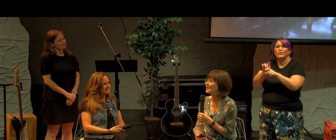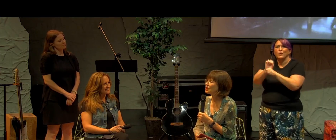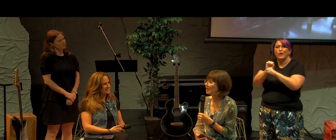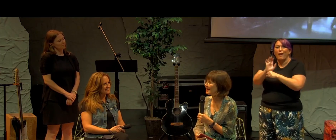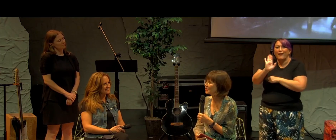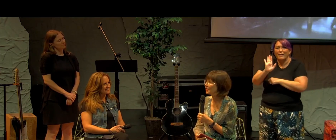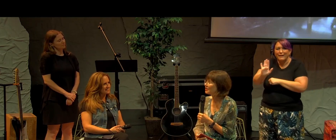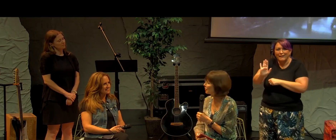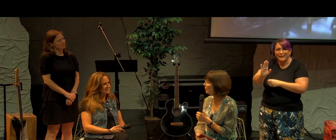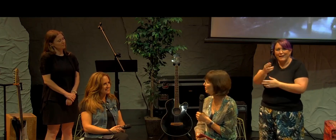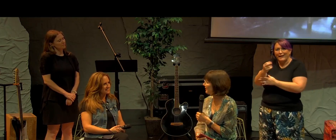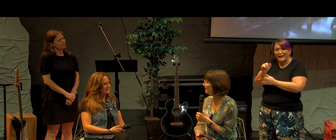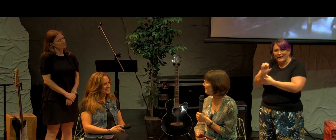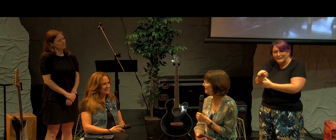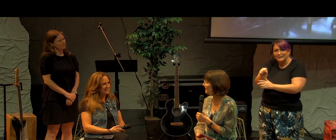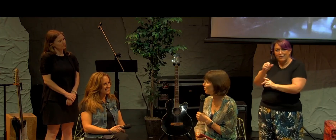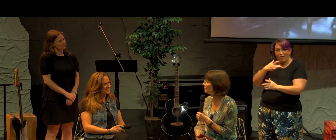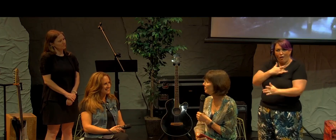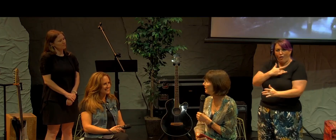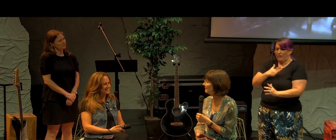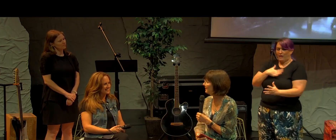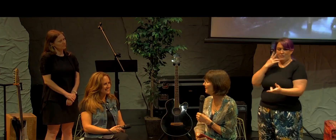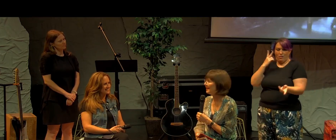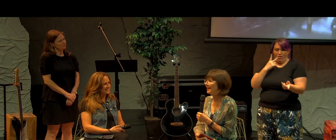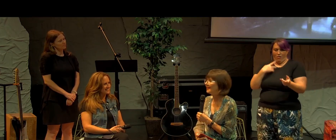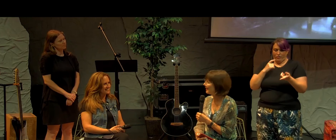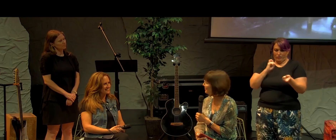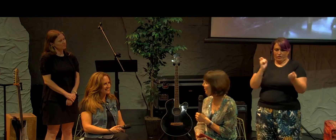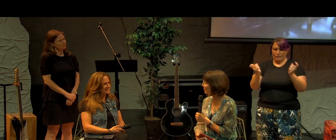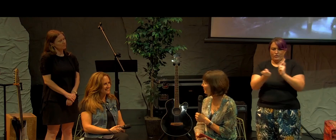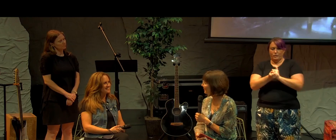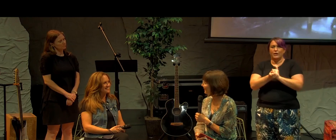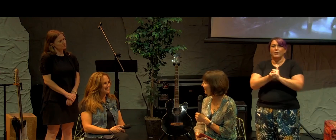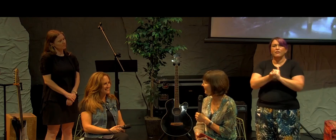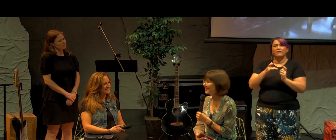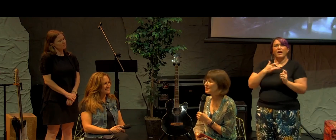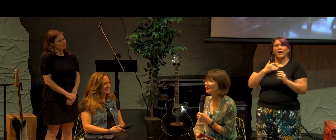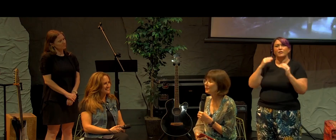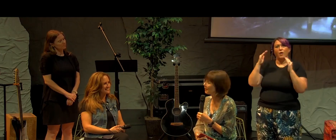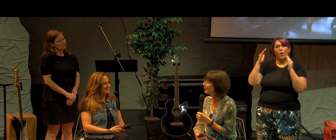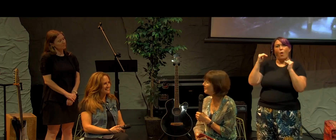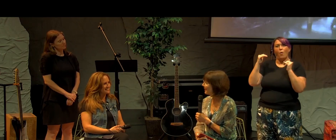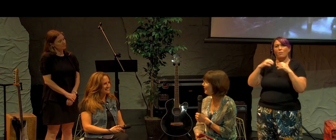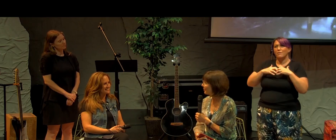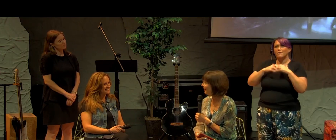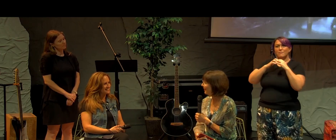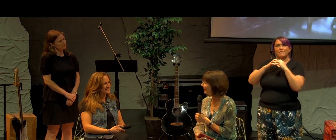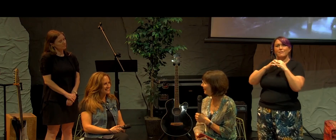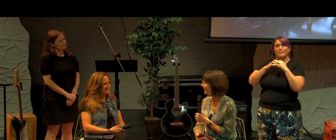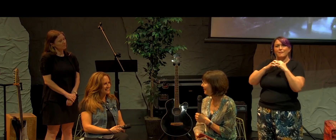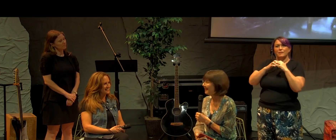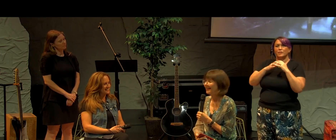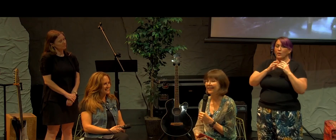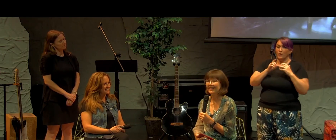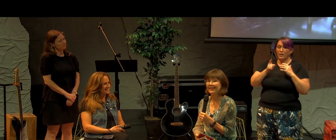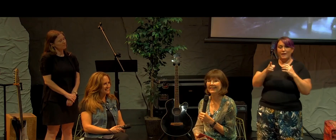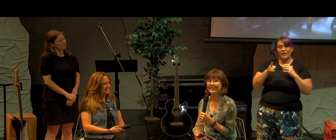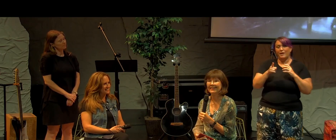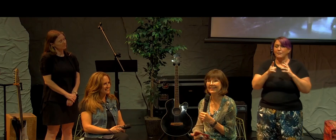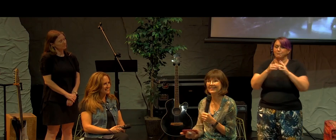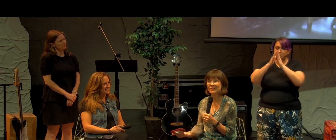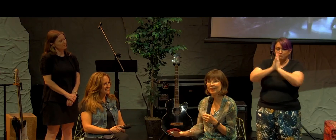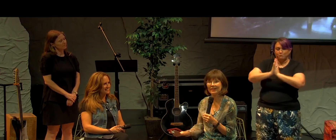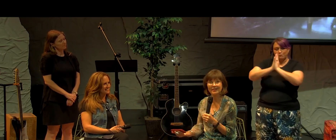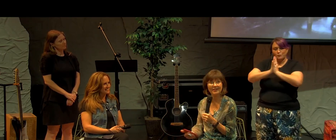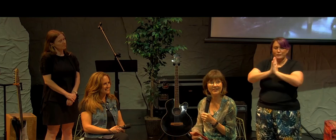saw the change in her, he just couldn't believe it. He couldn't believe it. And it gave him hope. And so he went away and began to pray.